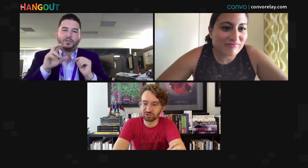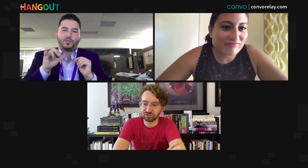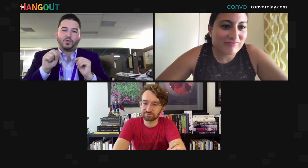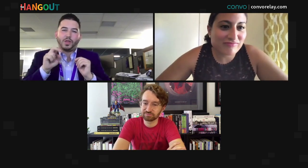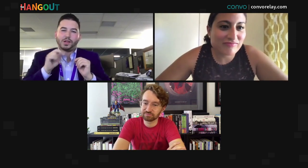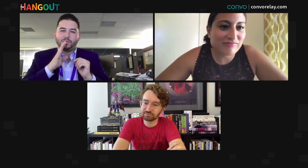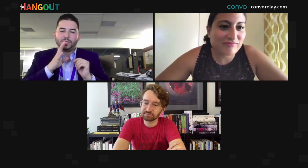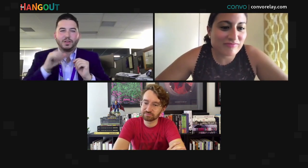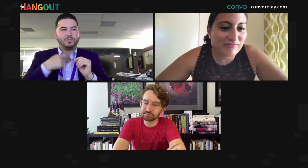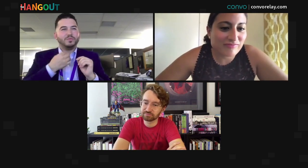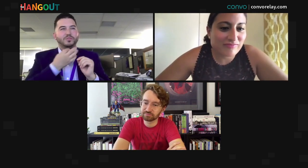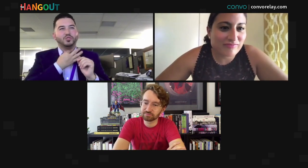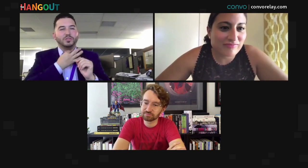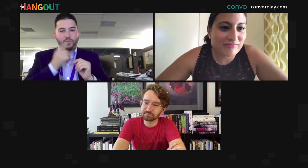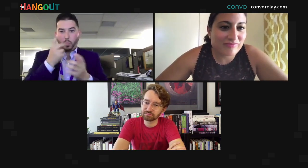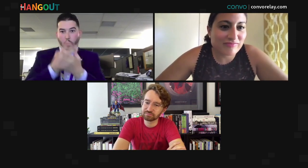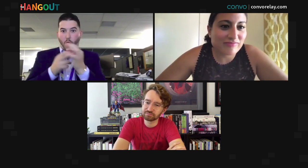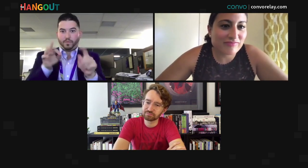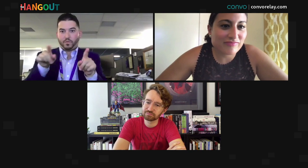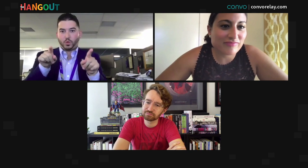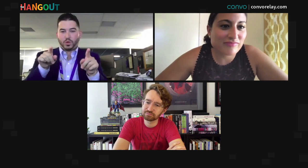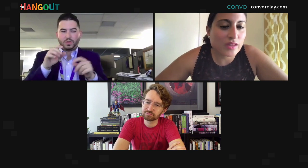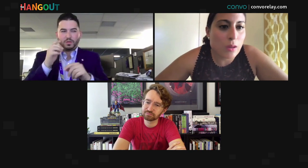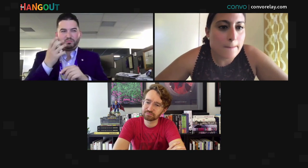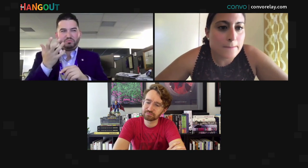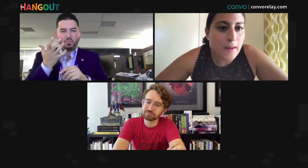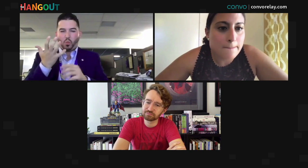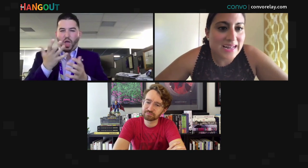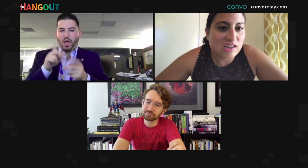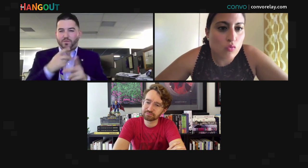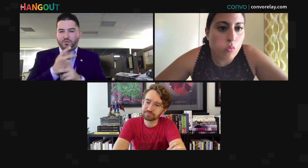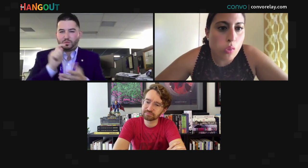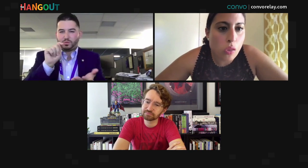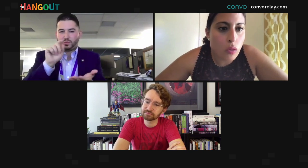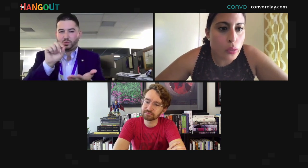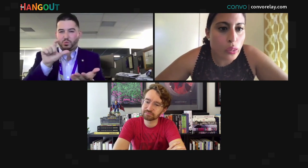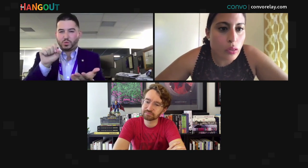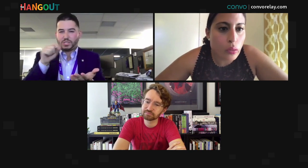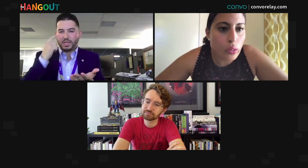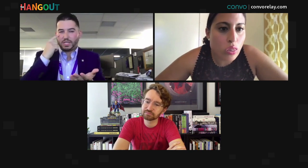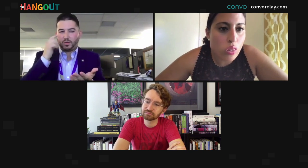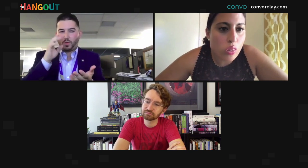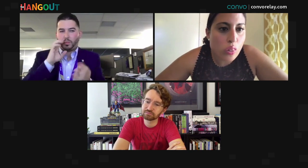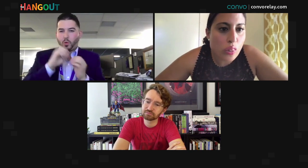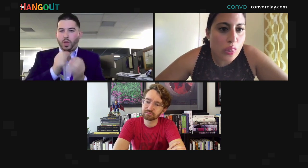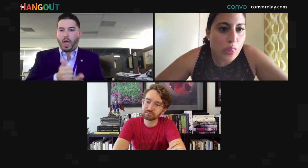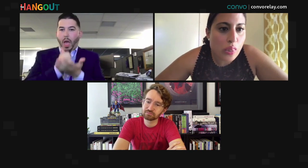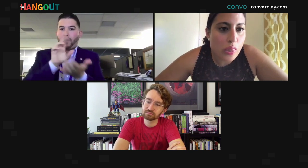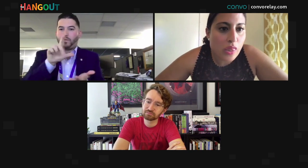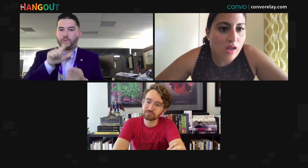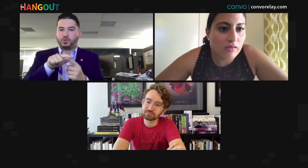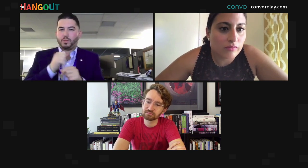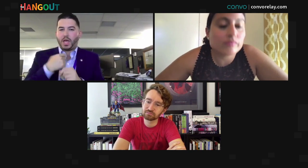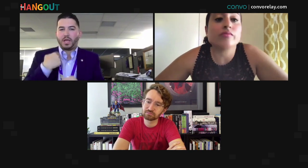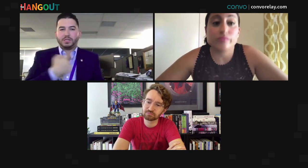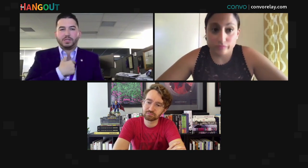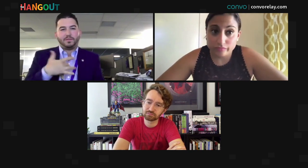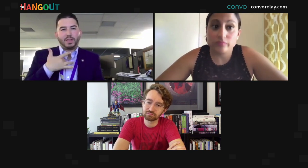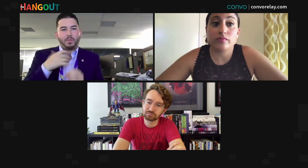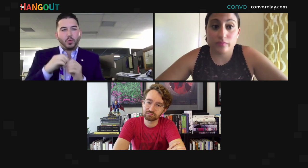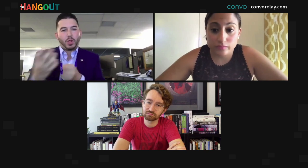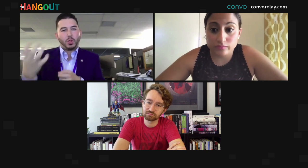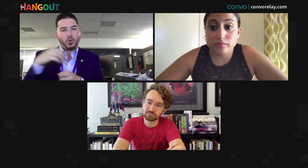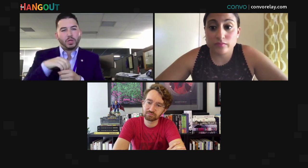yeah. This is Ryan speaking. So question for both of you, what tools would